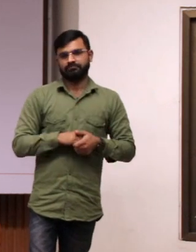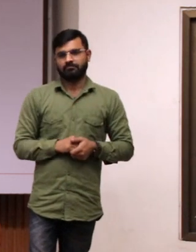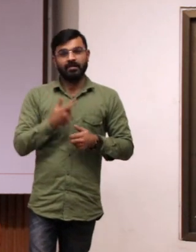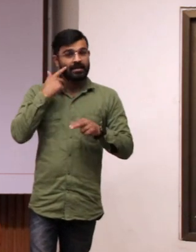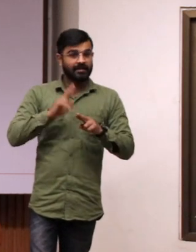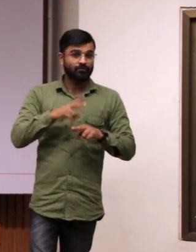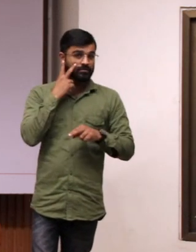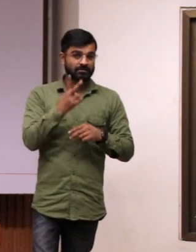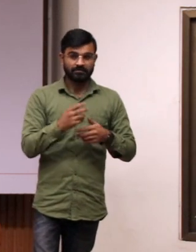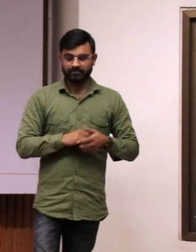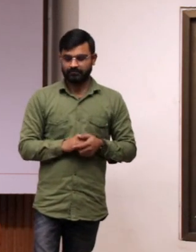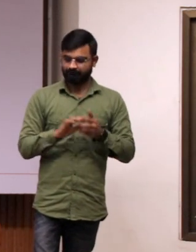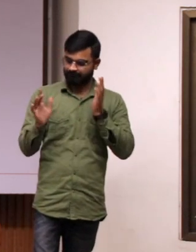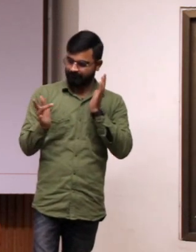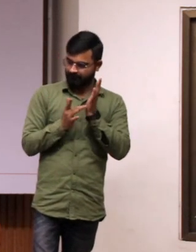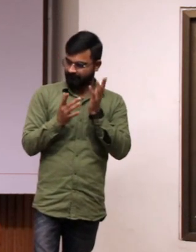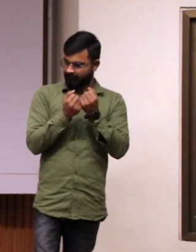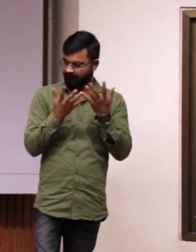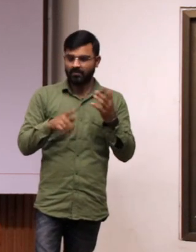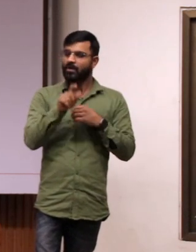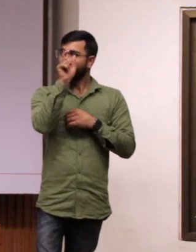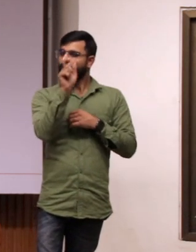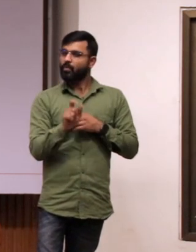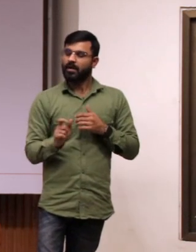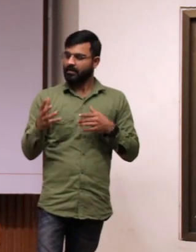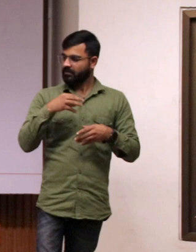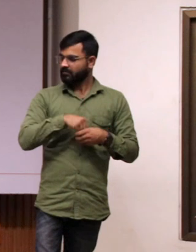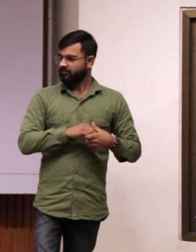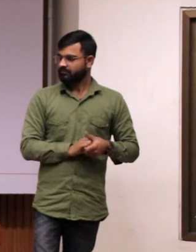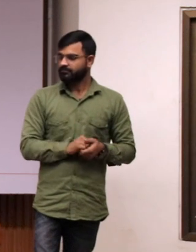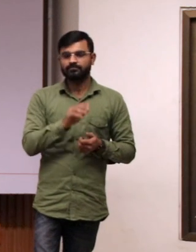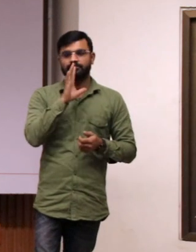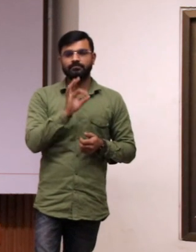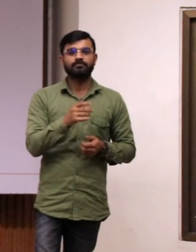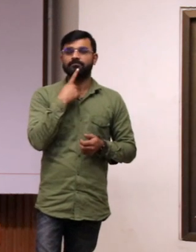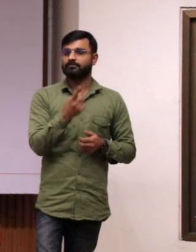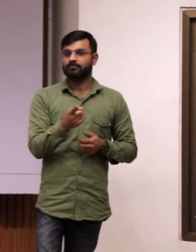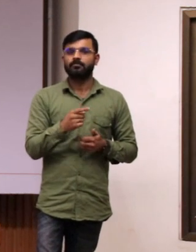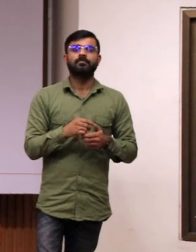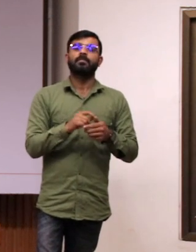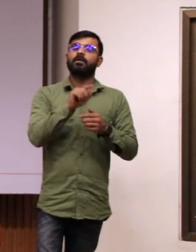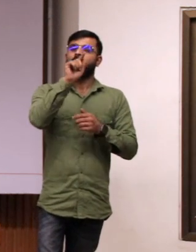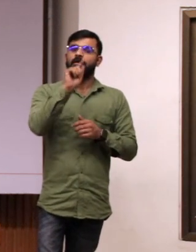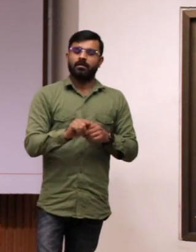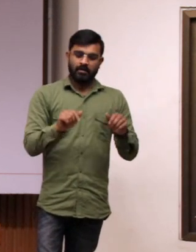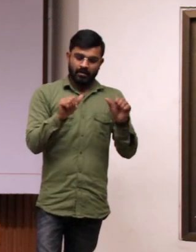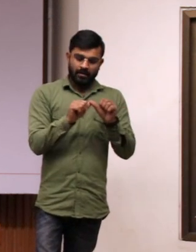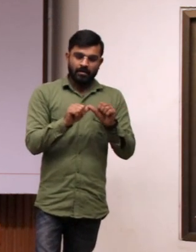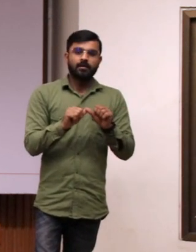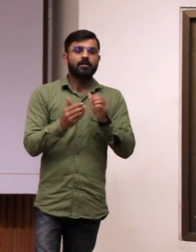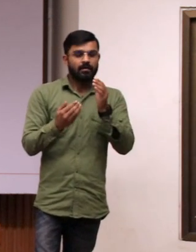see one technique, some technical term you brought, actually, as I said, that in the case of afforestation